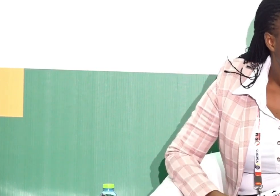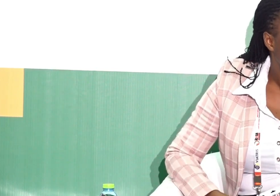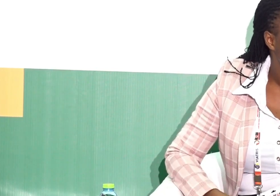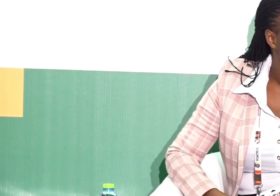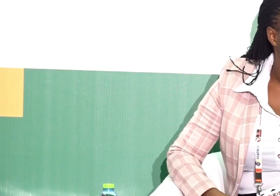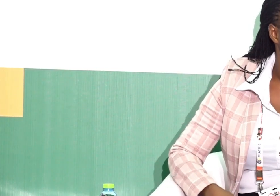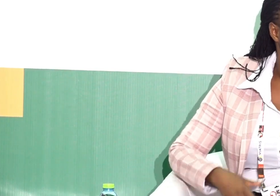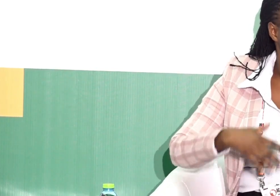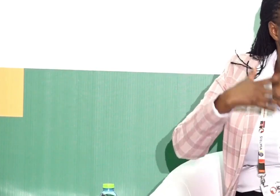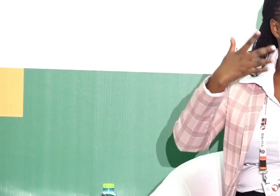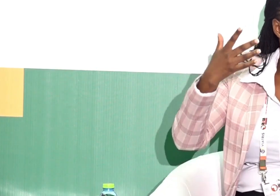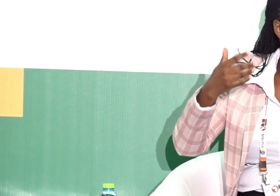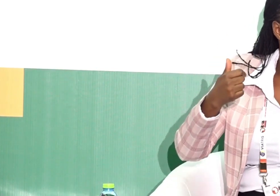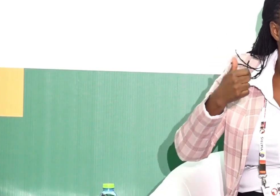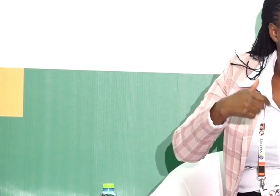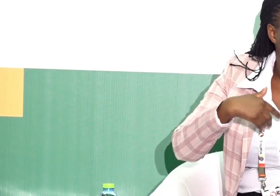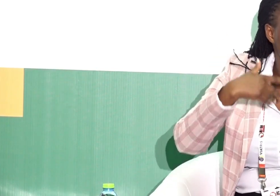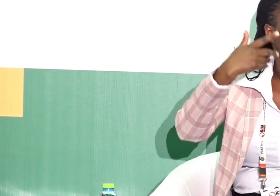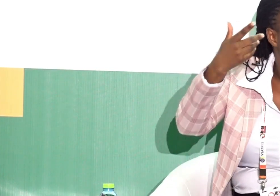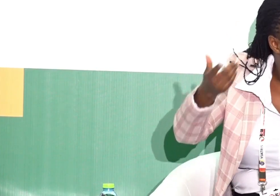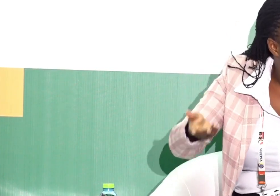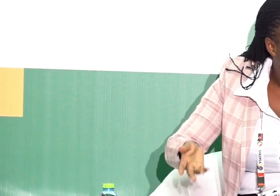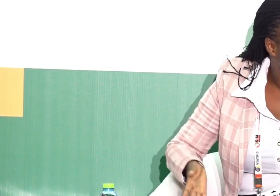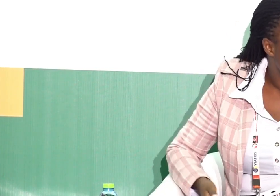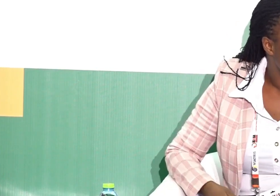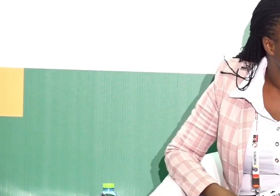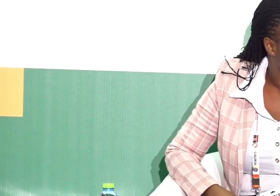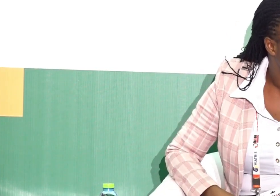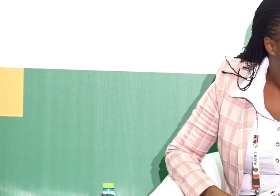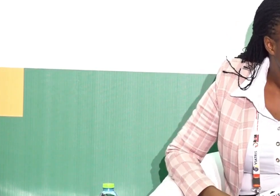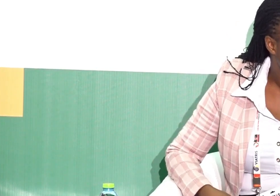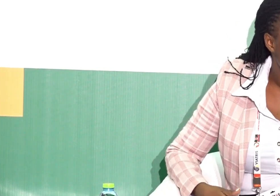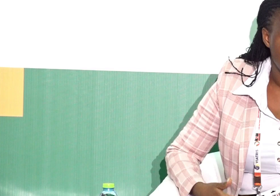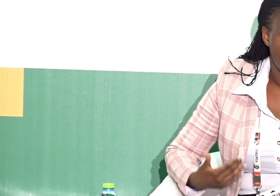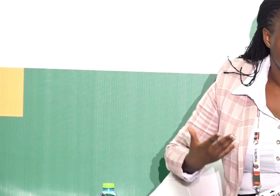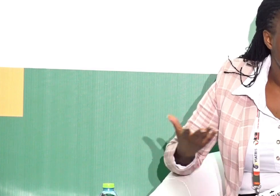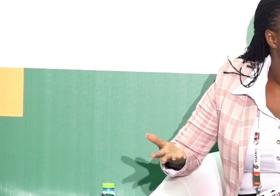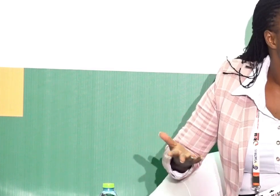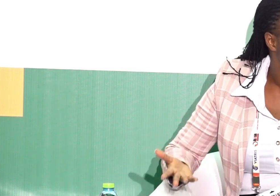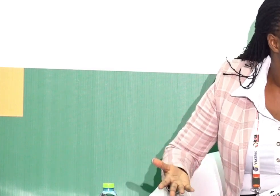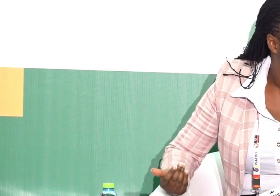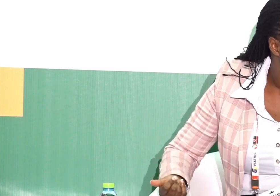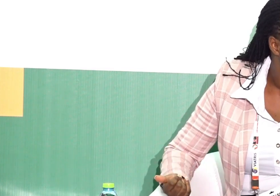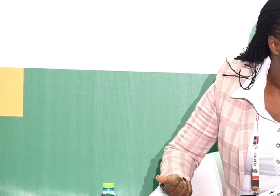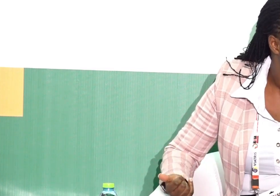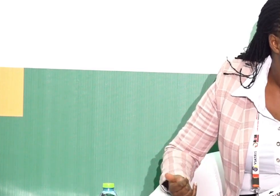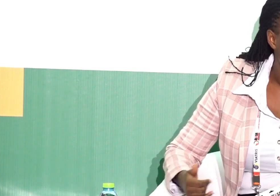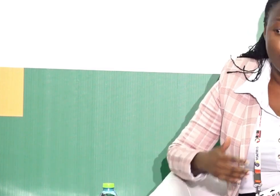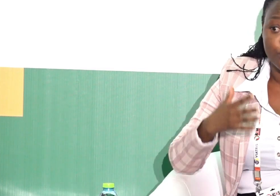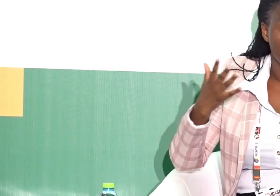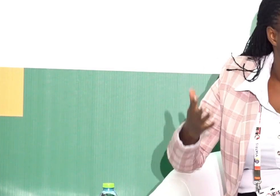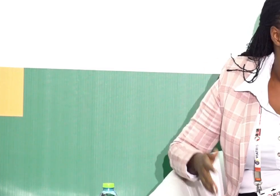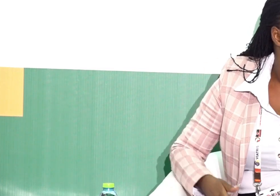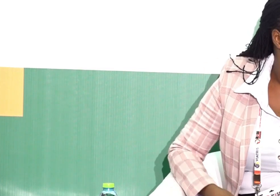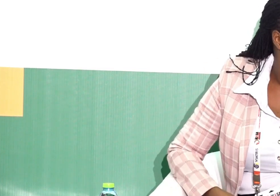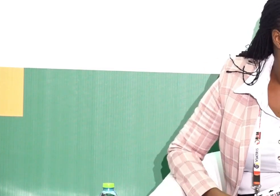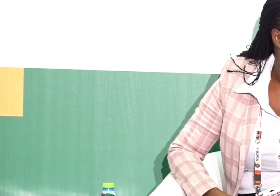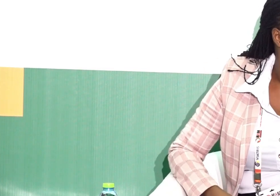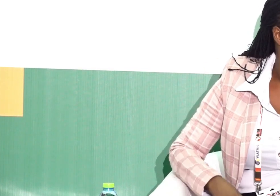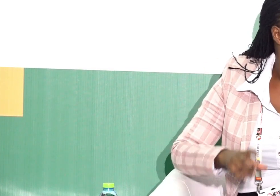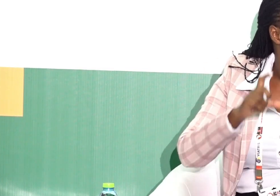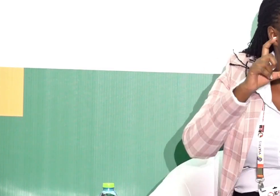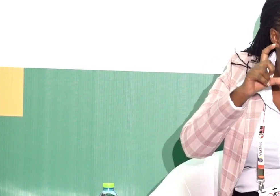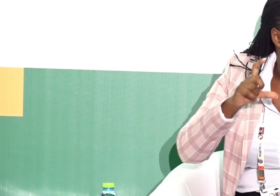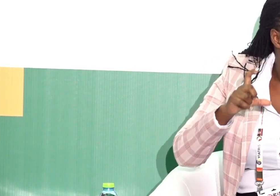traveled, maybe they were just waiting to come when they come for their other ART visit, or we don't know.